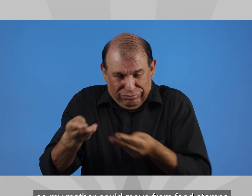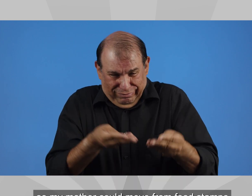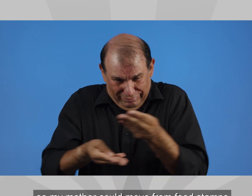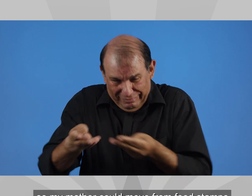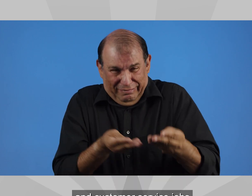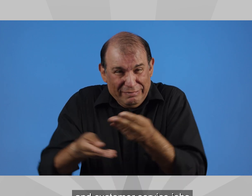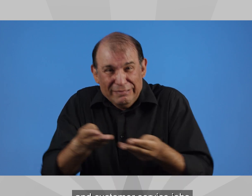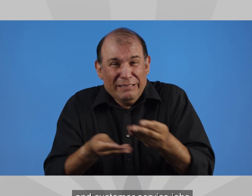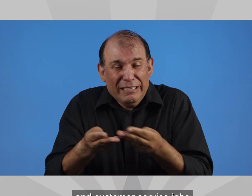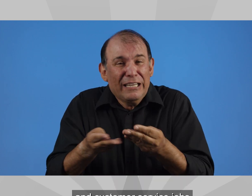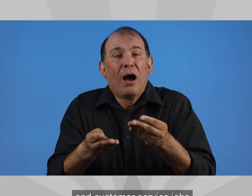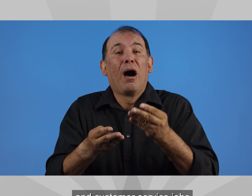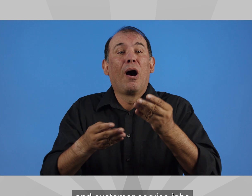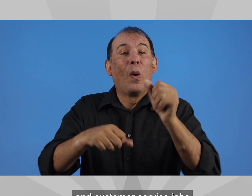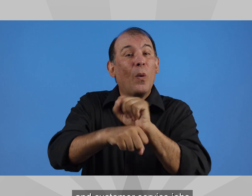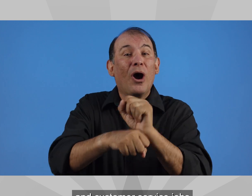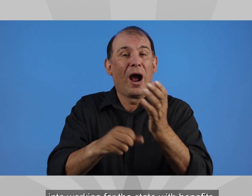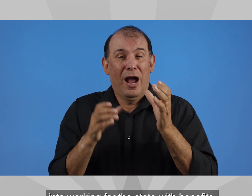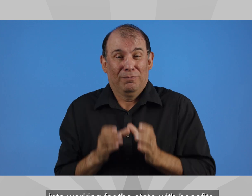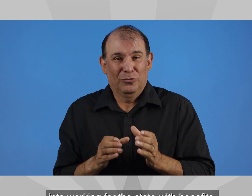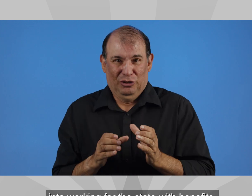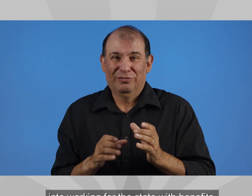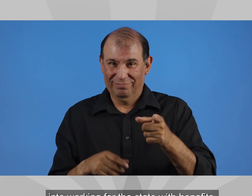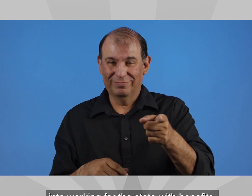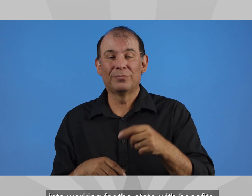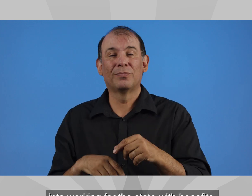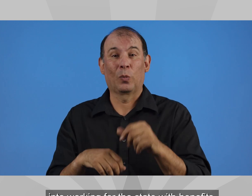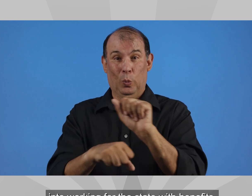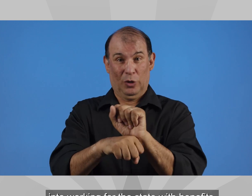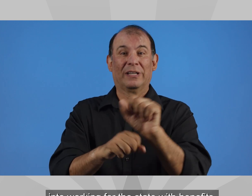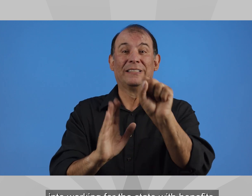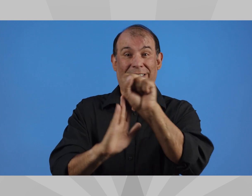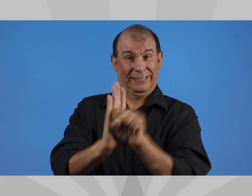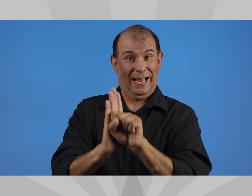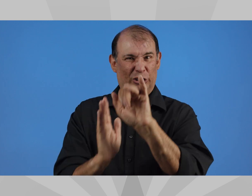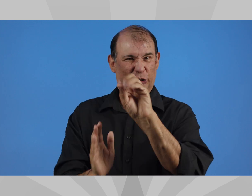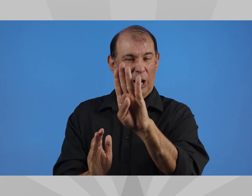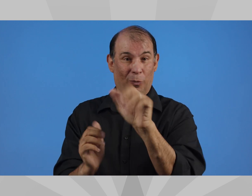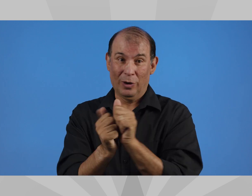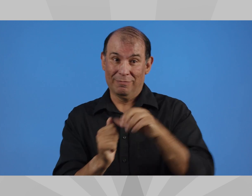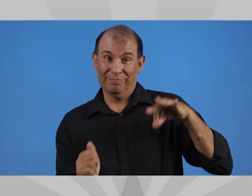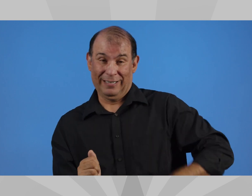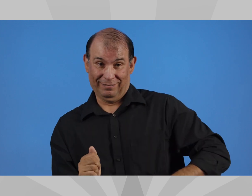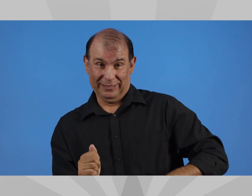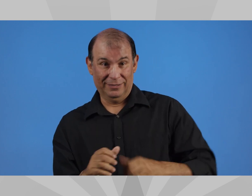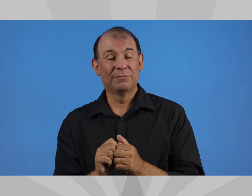from food stamps and customer service jobs into working for the state with benefits.